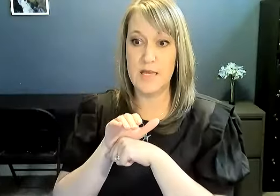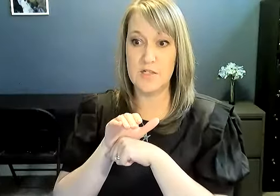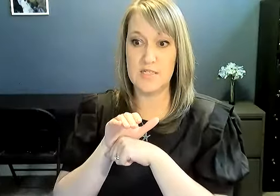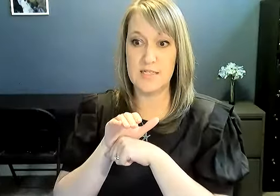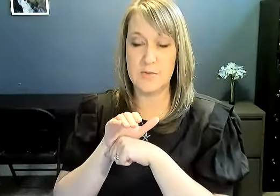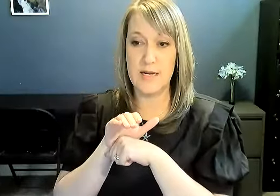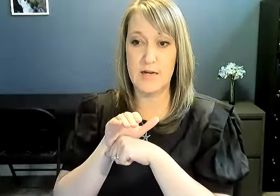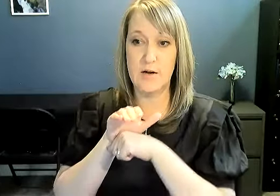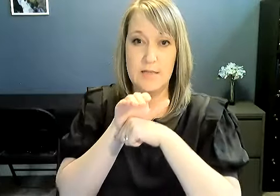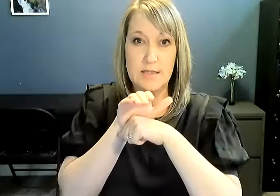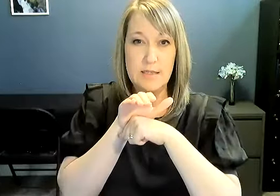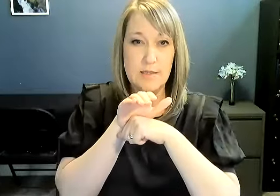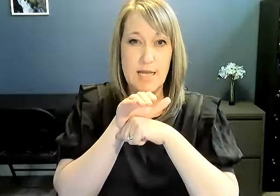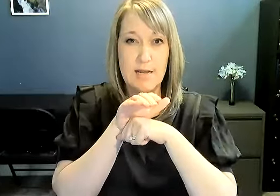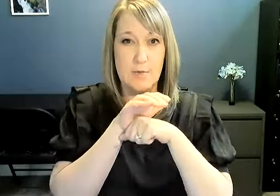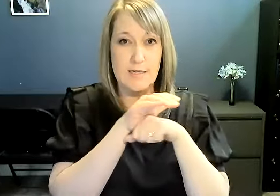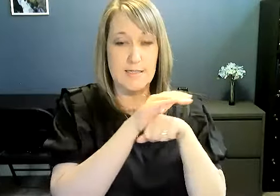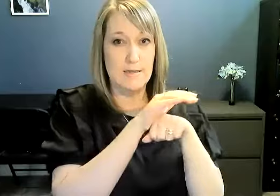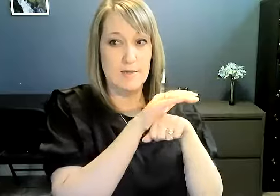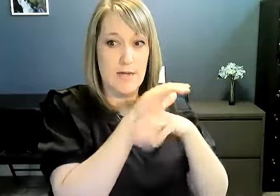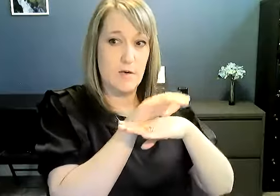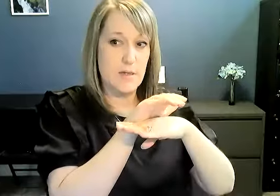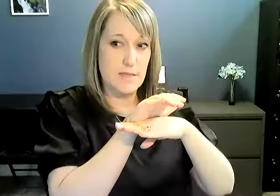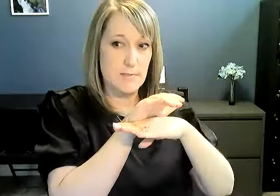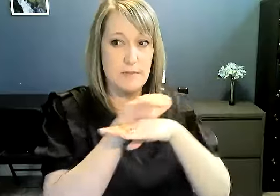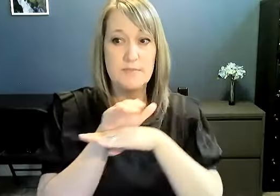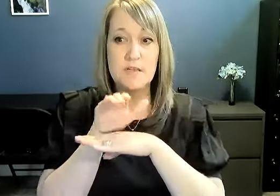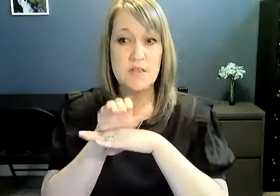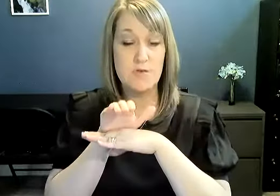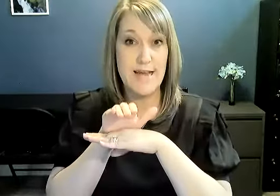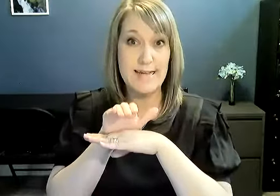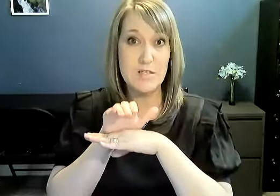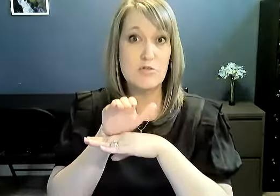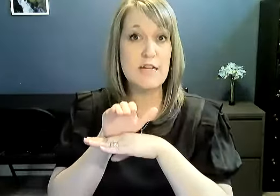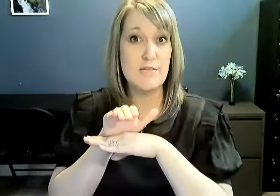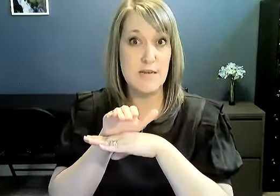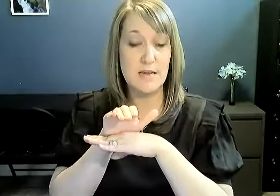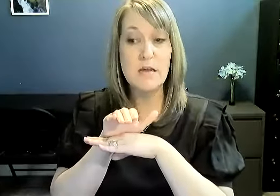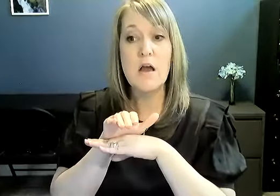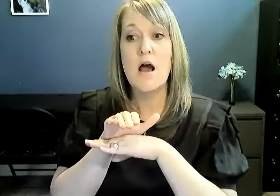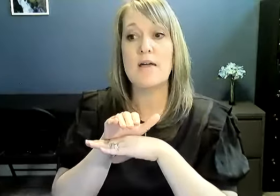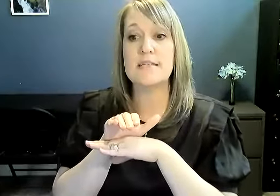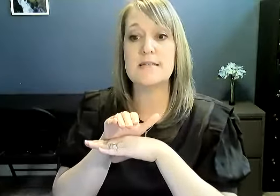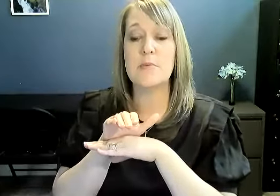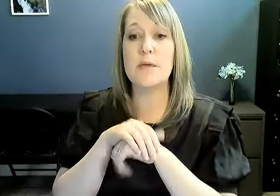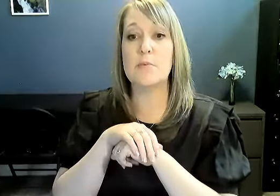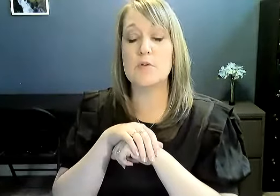it just sits right here on the little tiny horizon. Okay, or it could be this way. So night or evening. I've seen some people